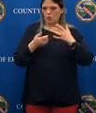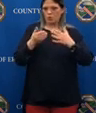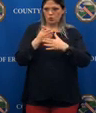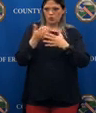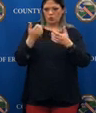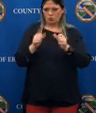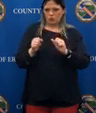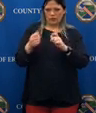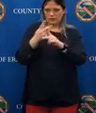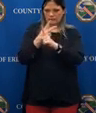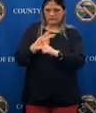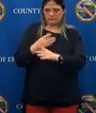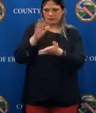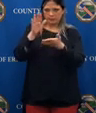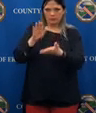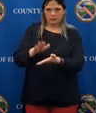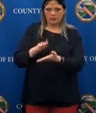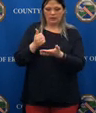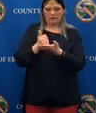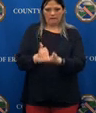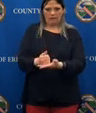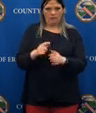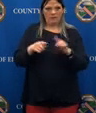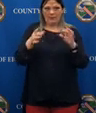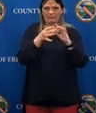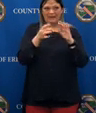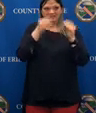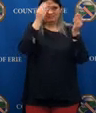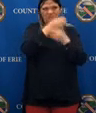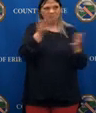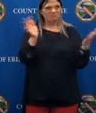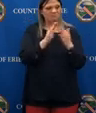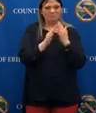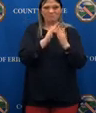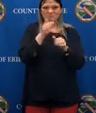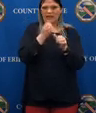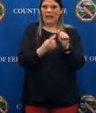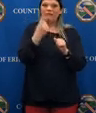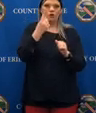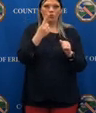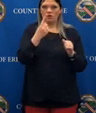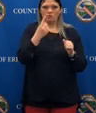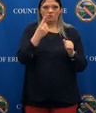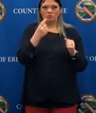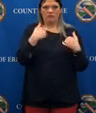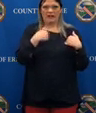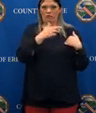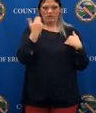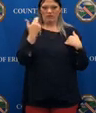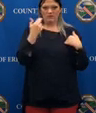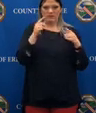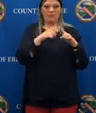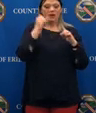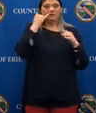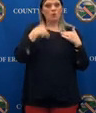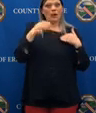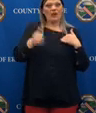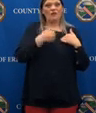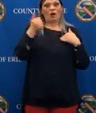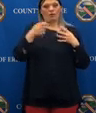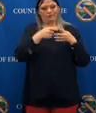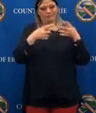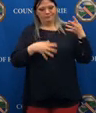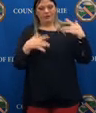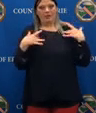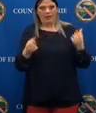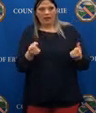But the message that needs to go out to the community is that everyone's at risk, but if you have underlying health issues, you are much more